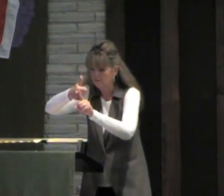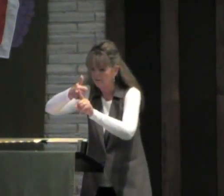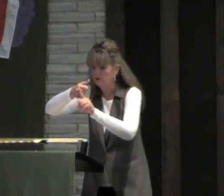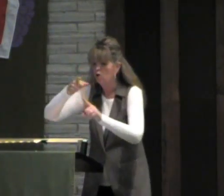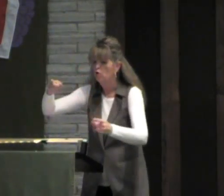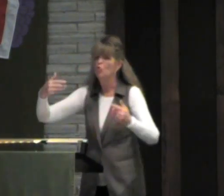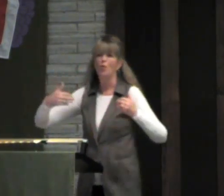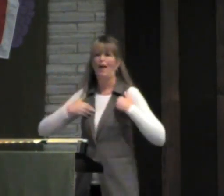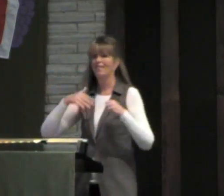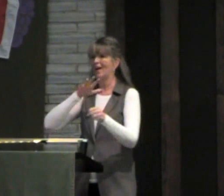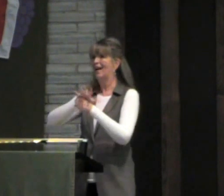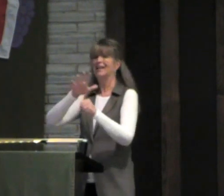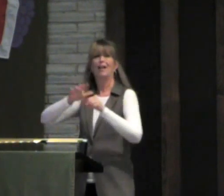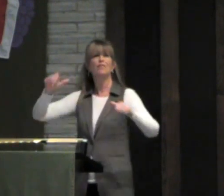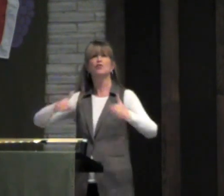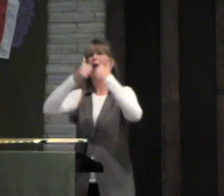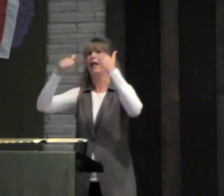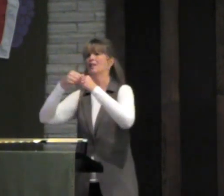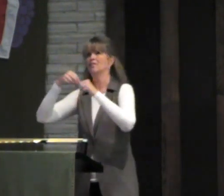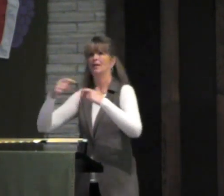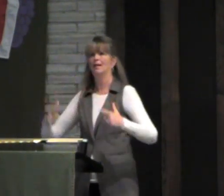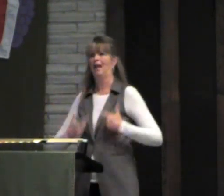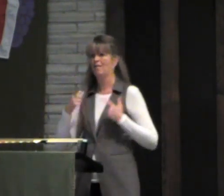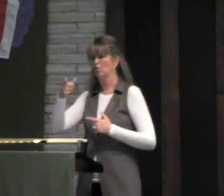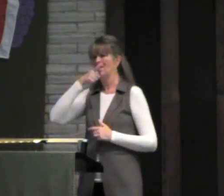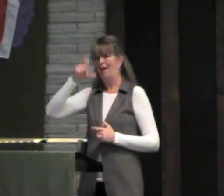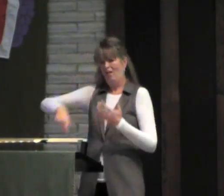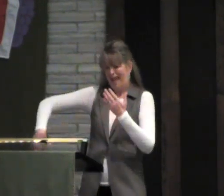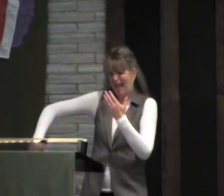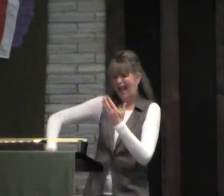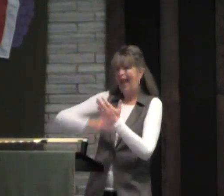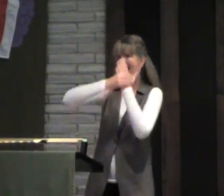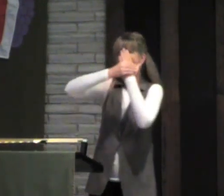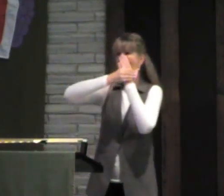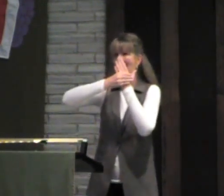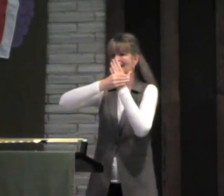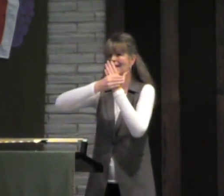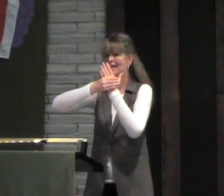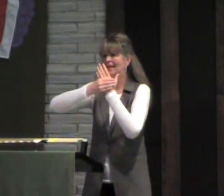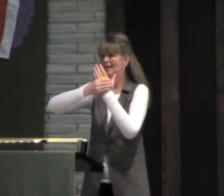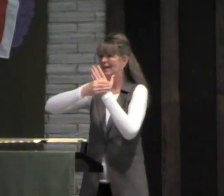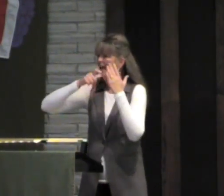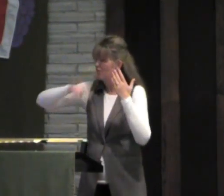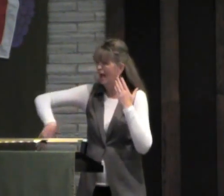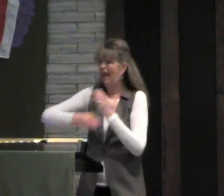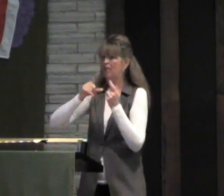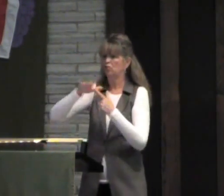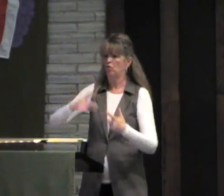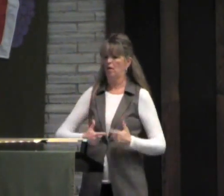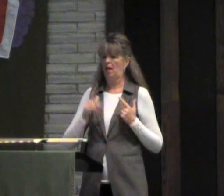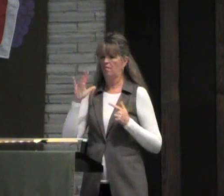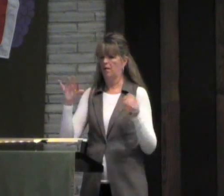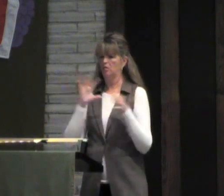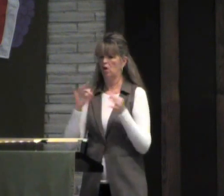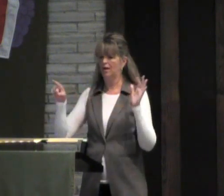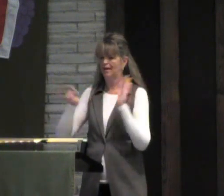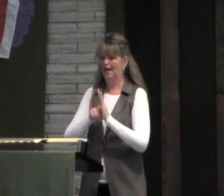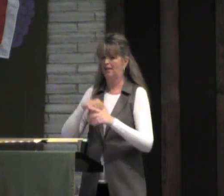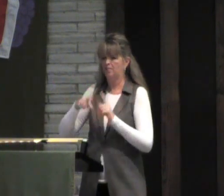So you should never say negative things to yourself. There's enough challenges in this life without you adding. You don't have to add to your